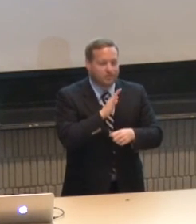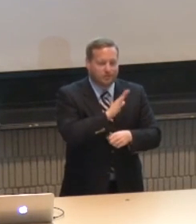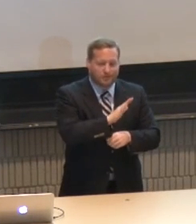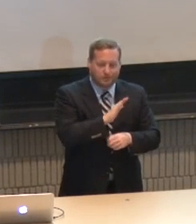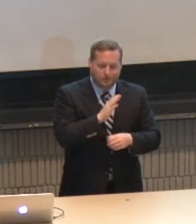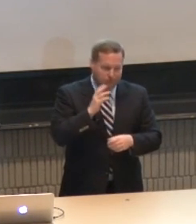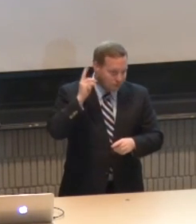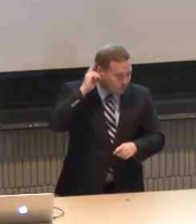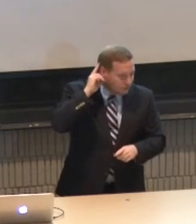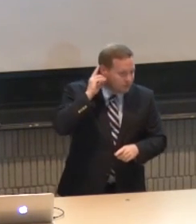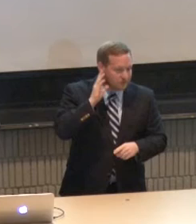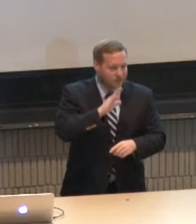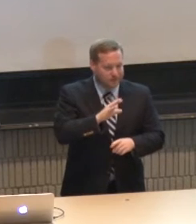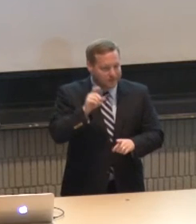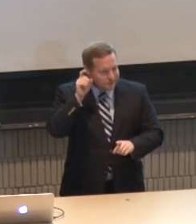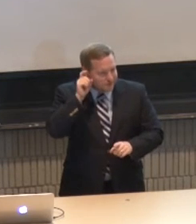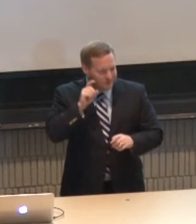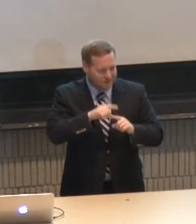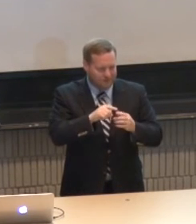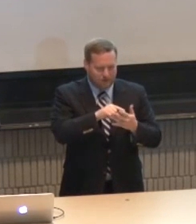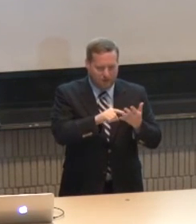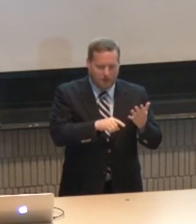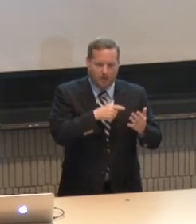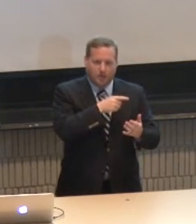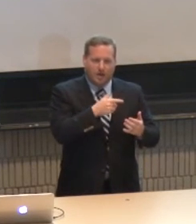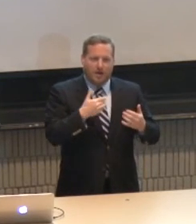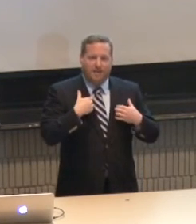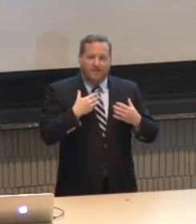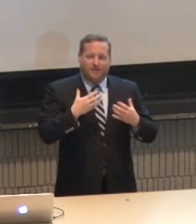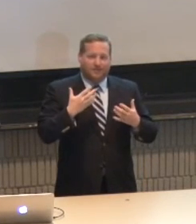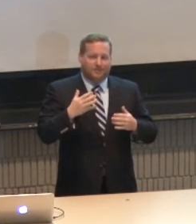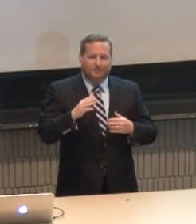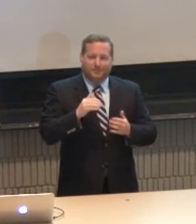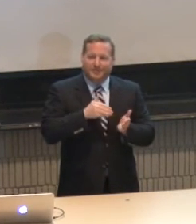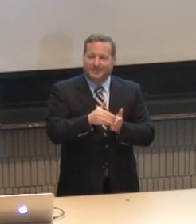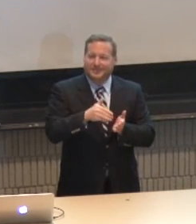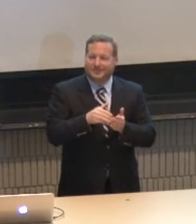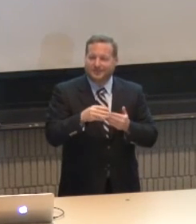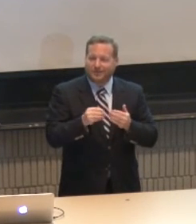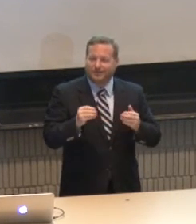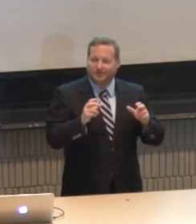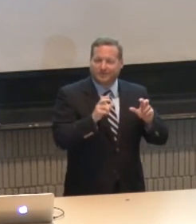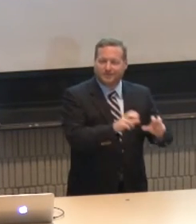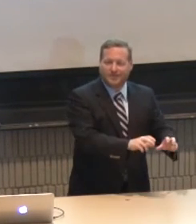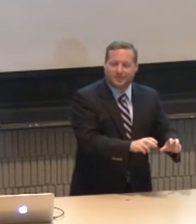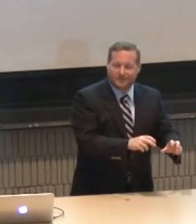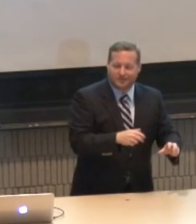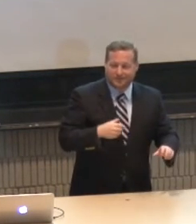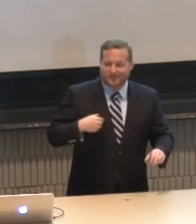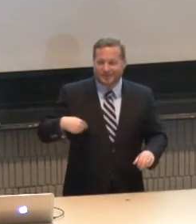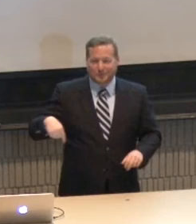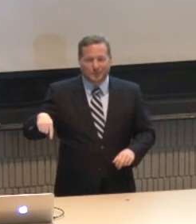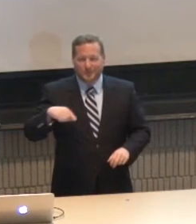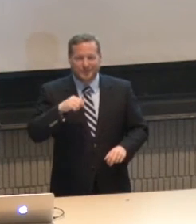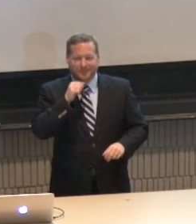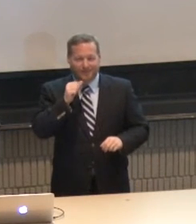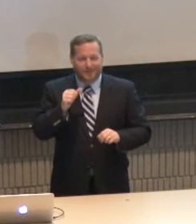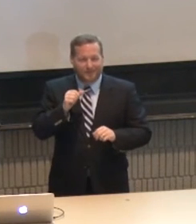sales, it's about production of various technologies. Those levels in the system have